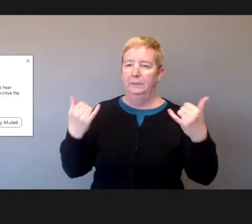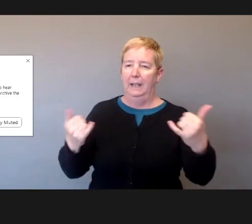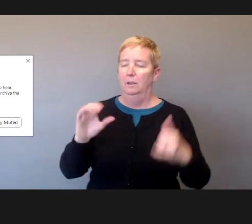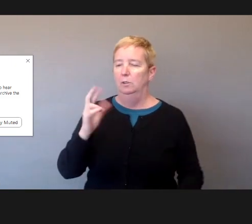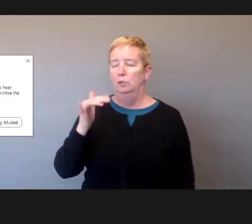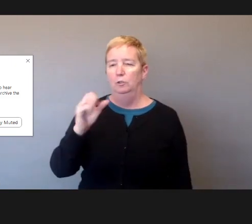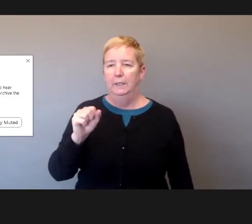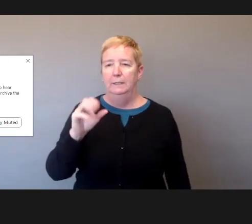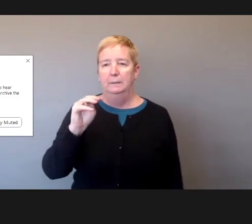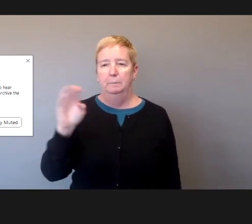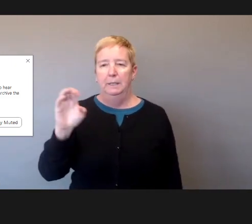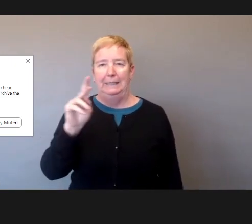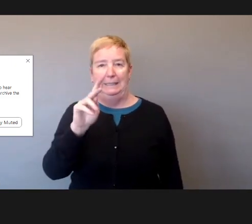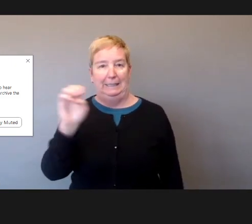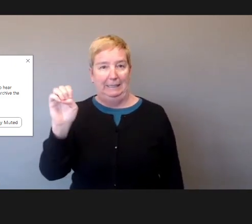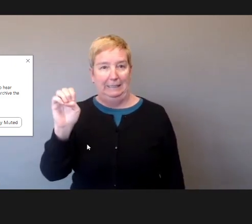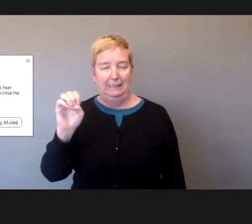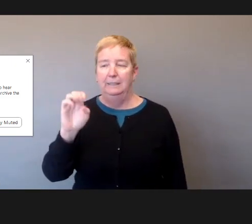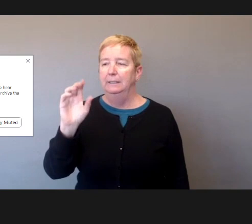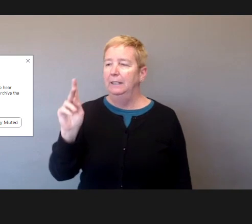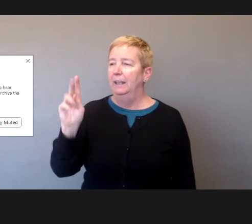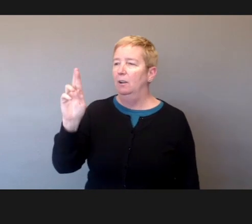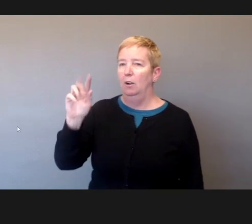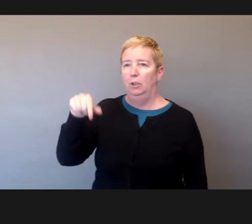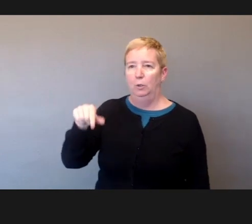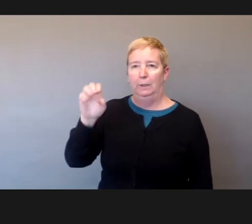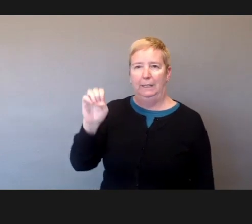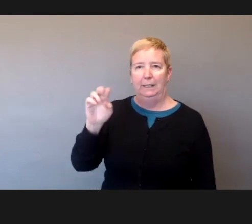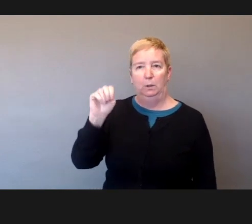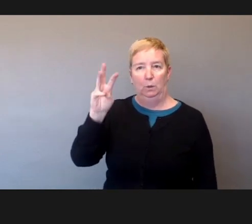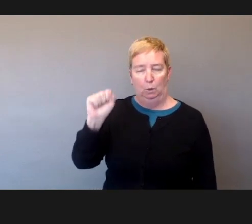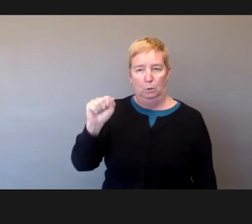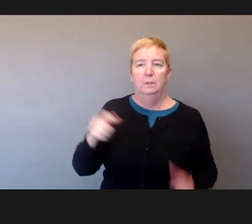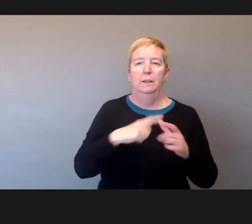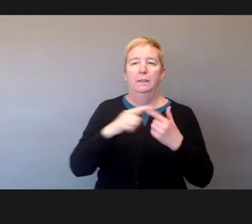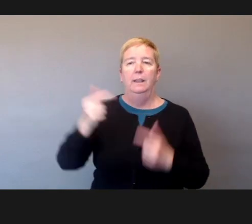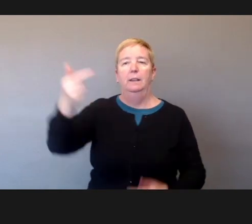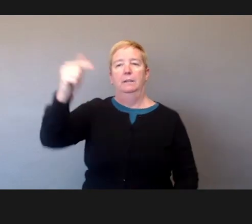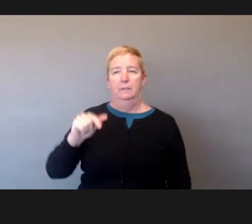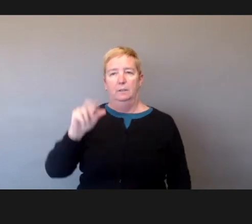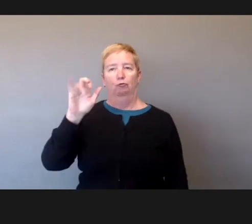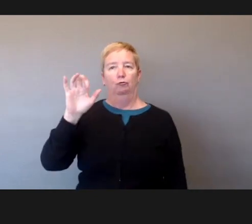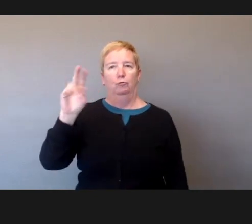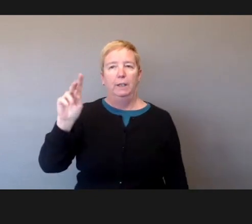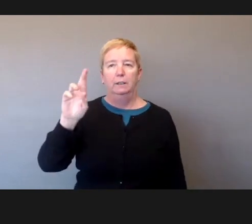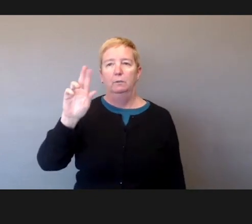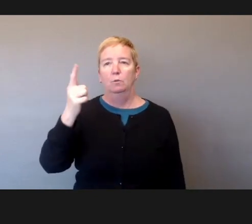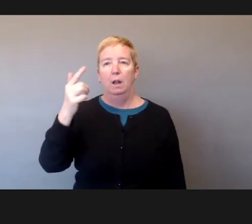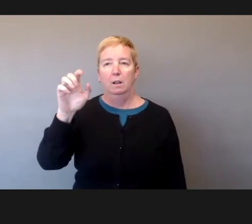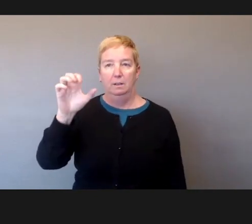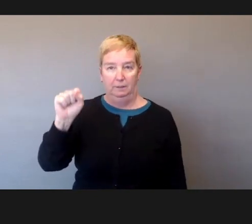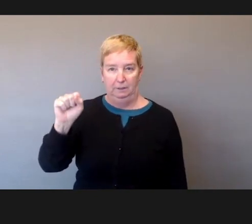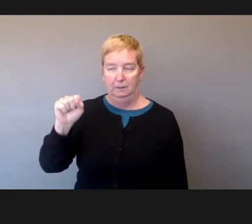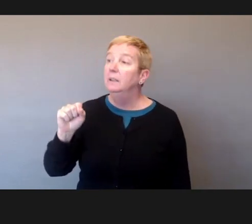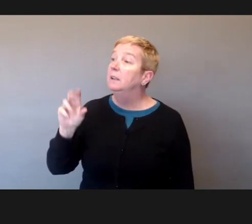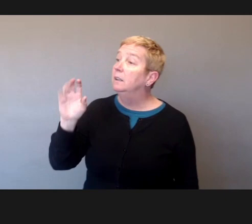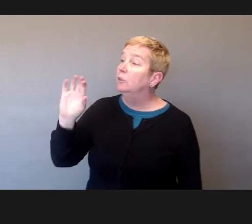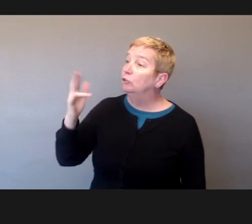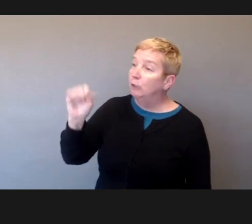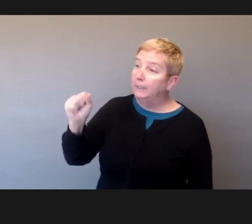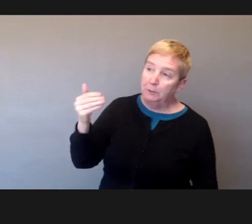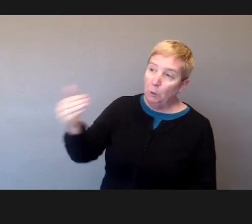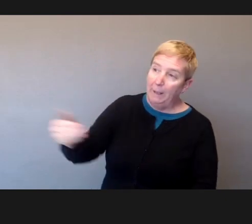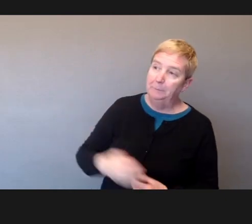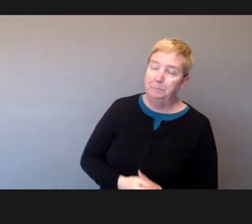from KRQE News, and after Chris, we'll go to Rick Ruggles. Chris, you should be able to unmute yourself. All